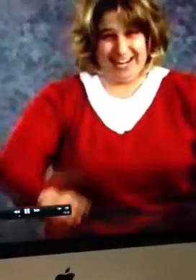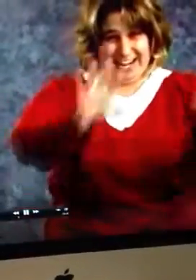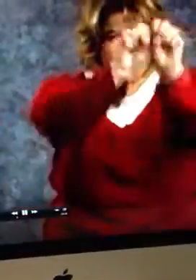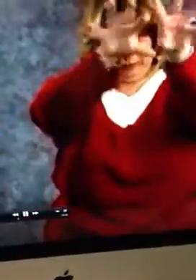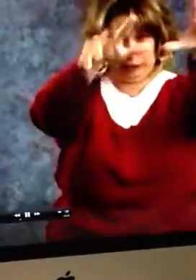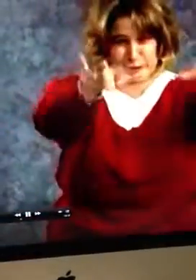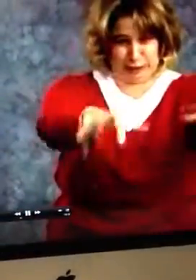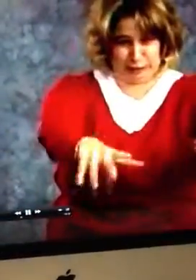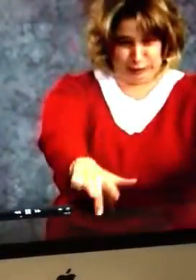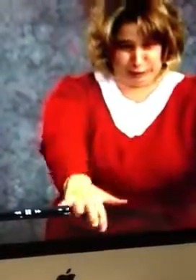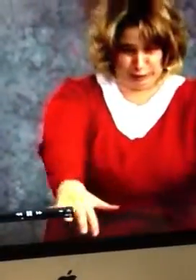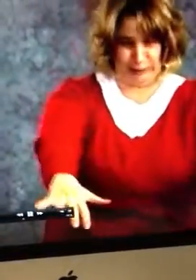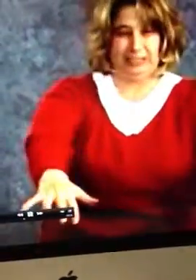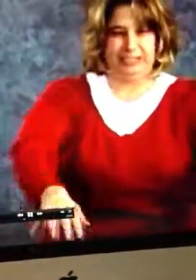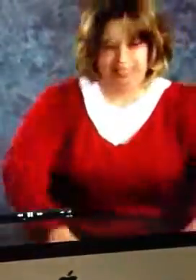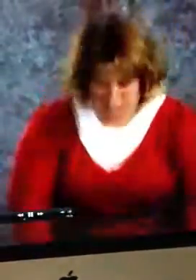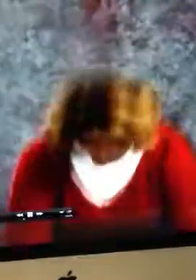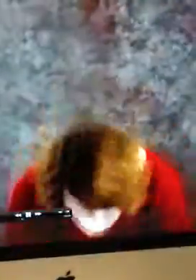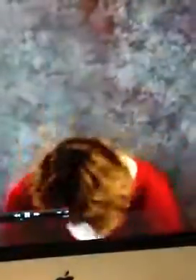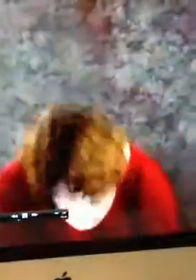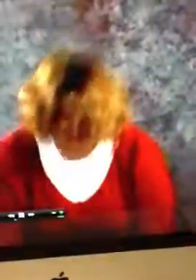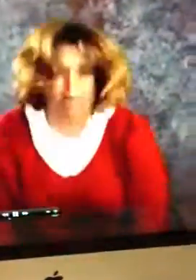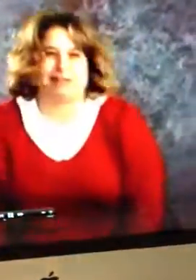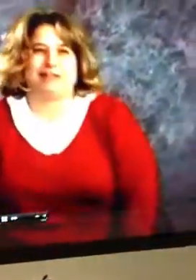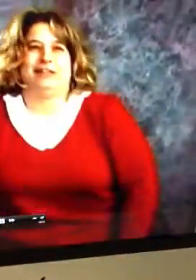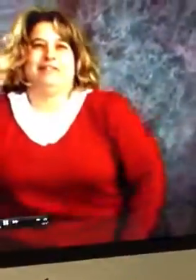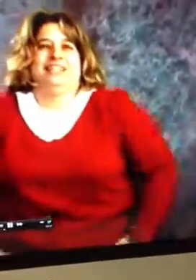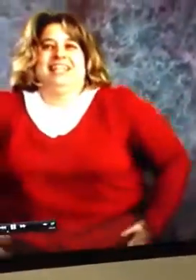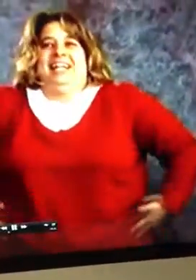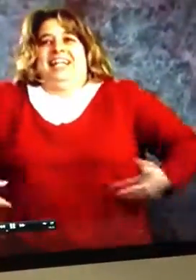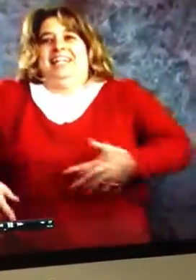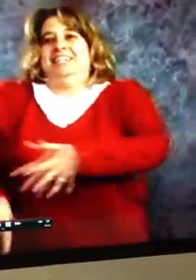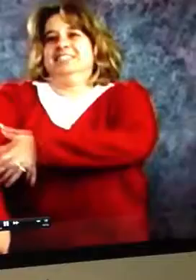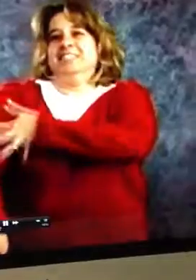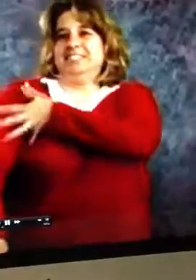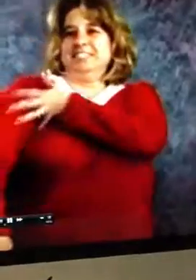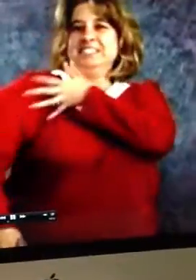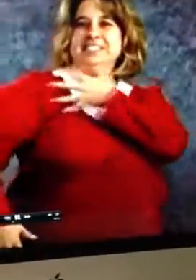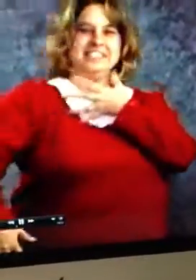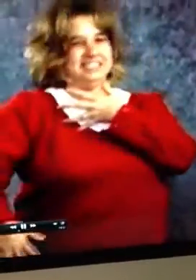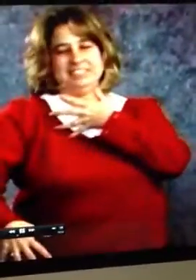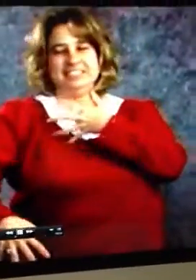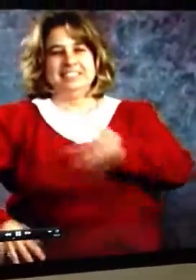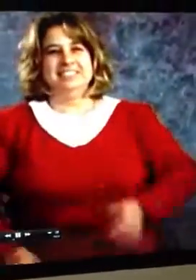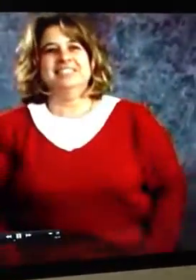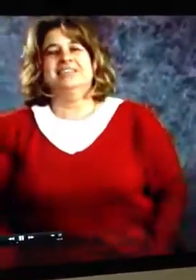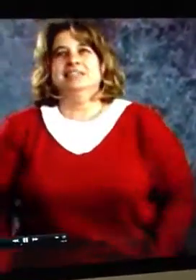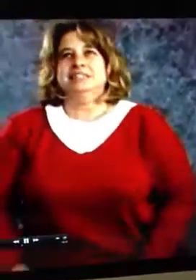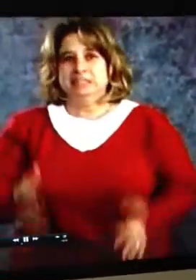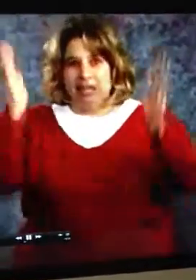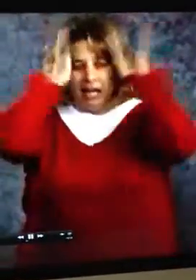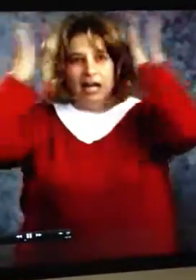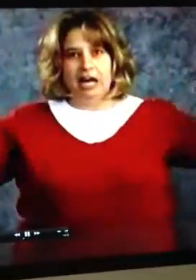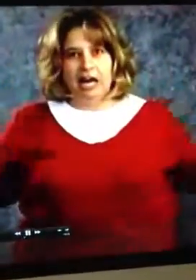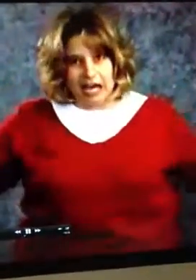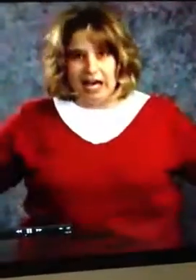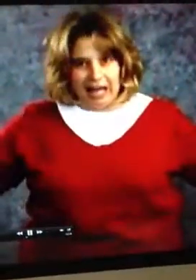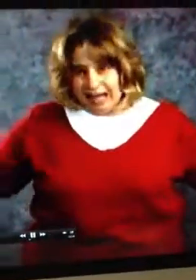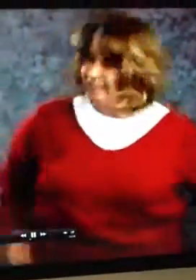was shards of glass everywhere. The window was cracked. He had cuts all over his body. I thought, oh